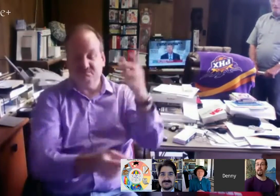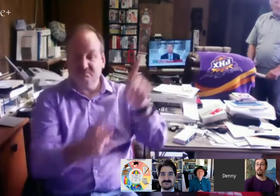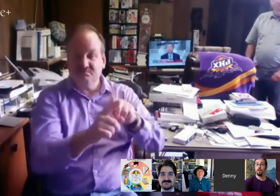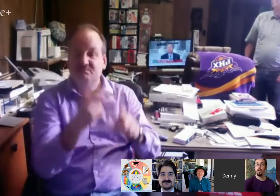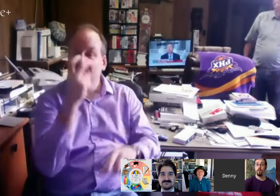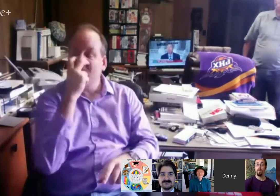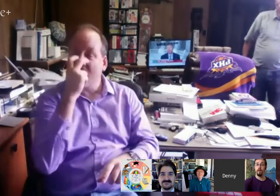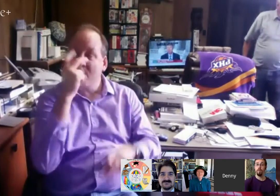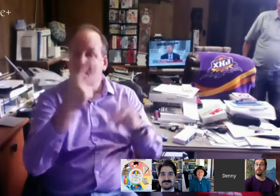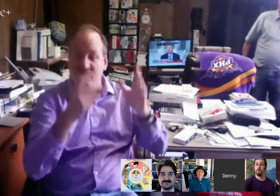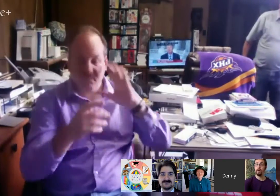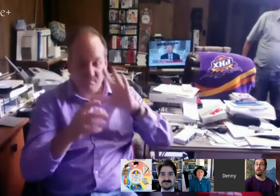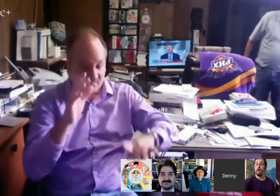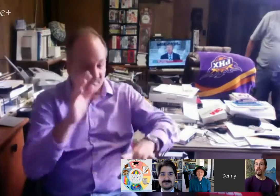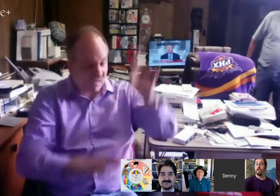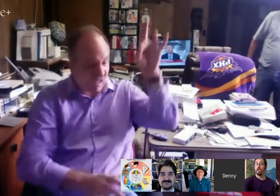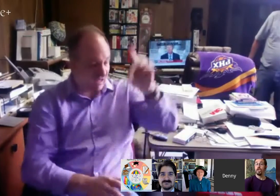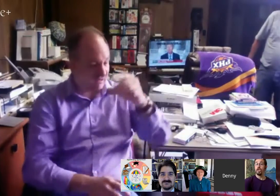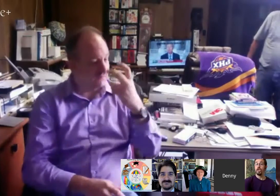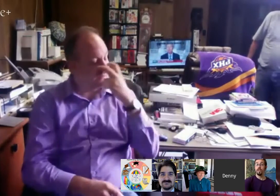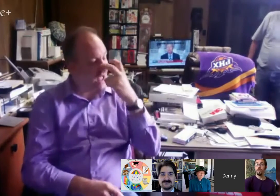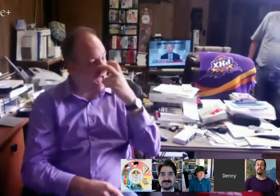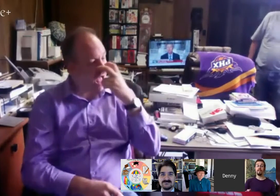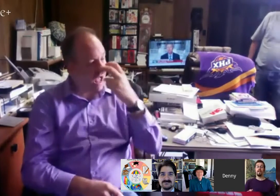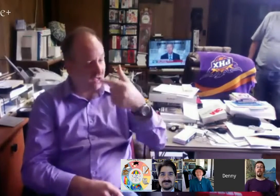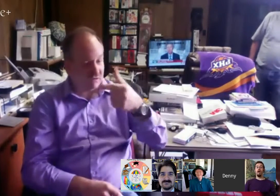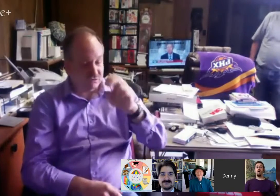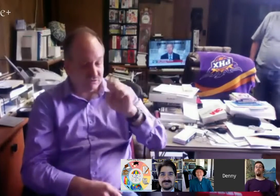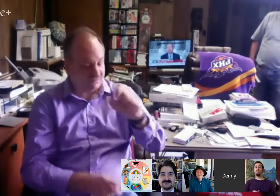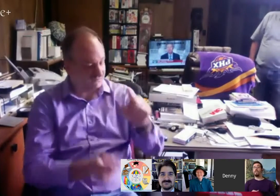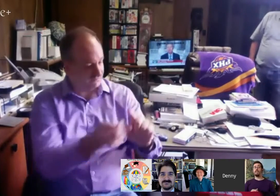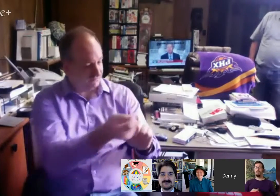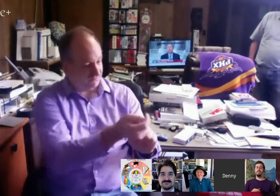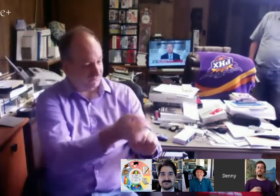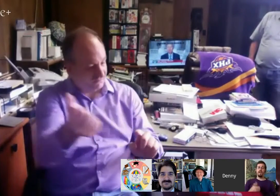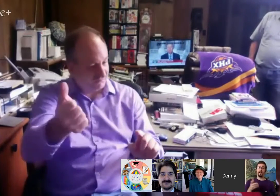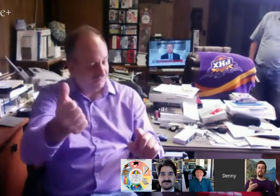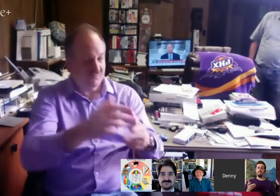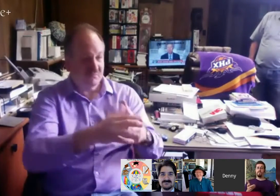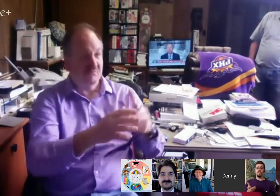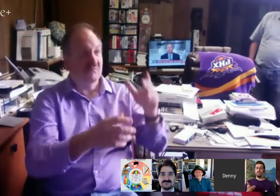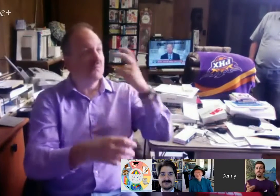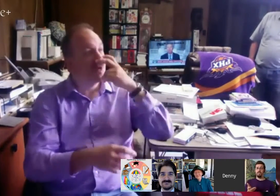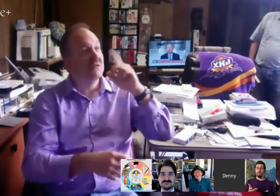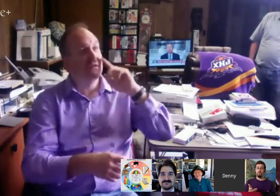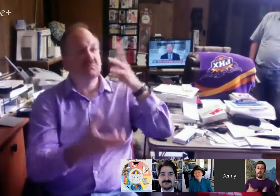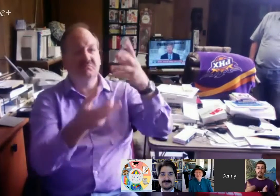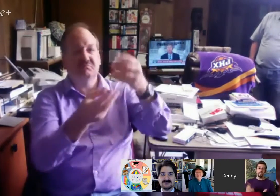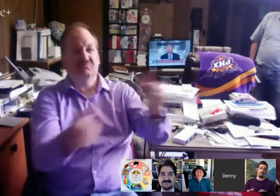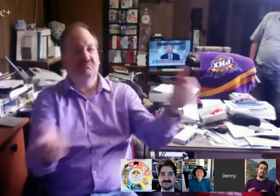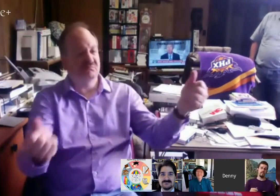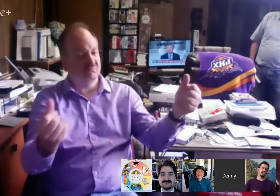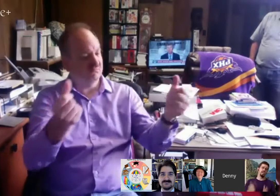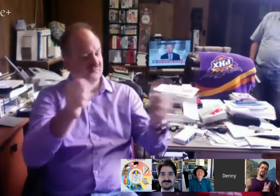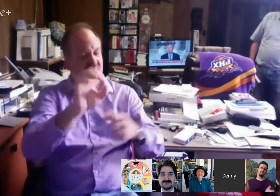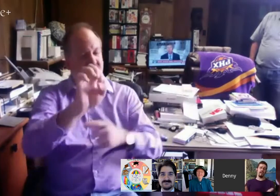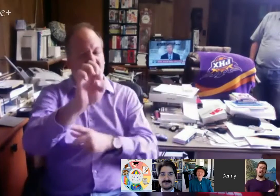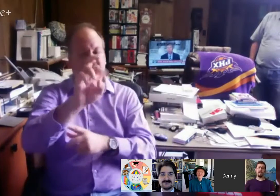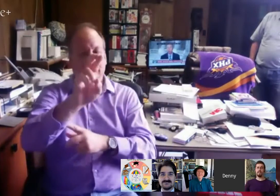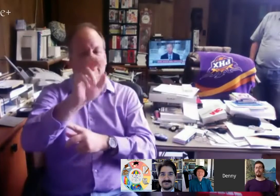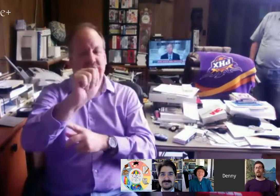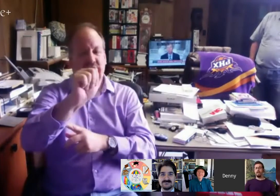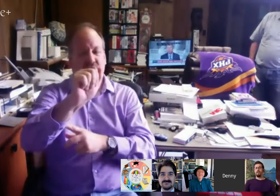deaf gene, and so they will be able to cure deafness. And oh, then they find the gene for blindness, and they can